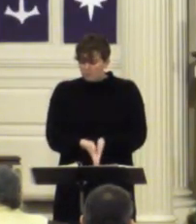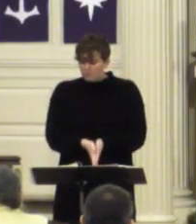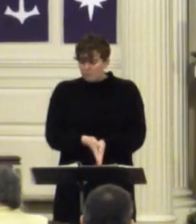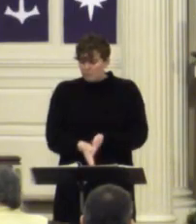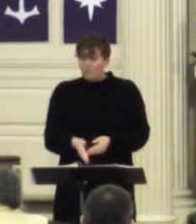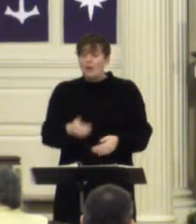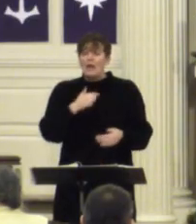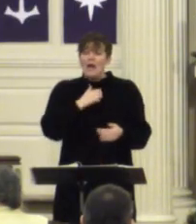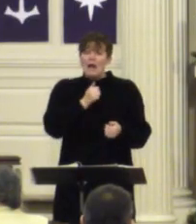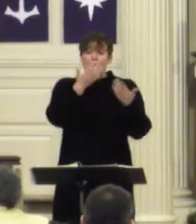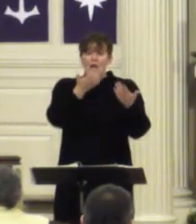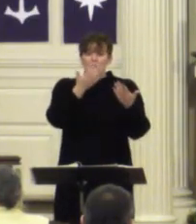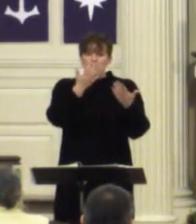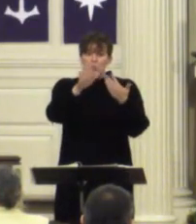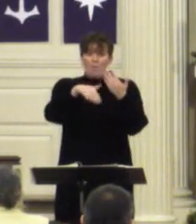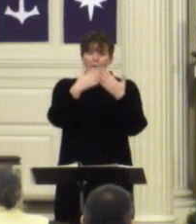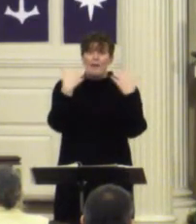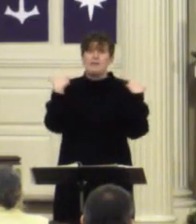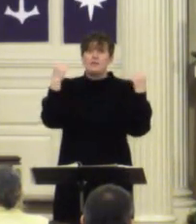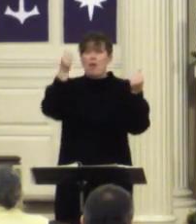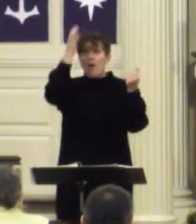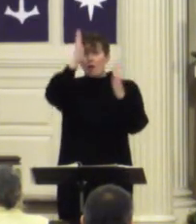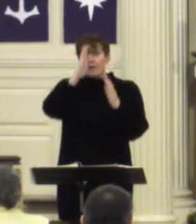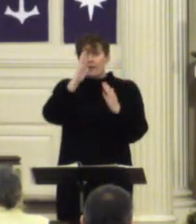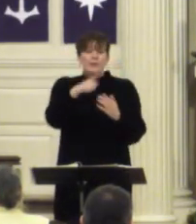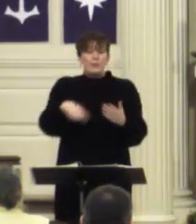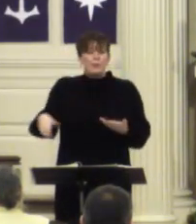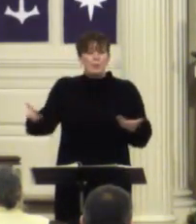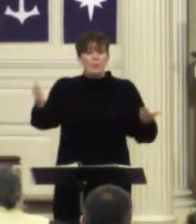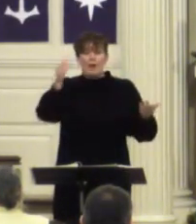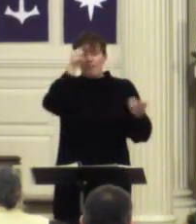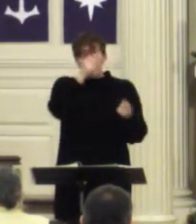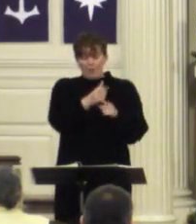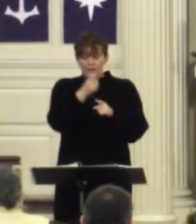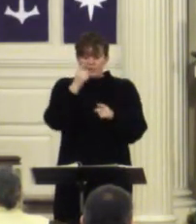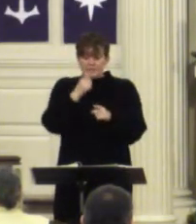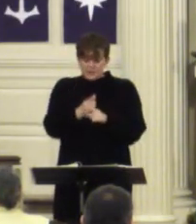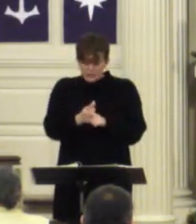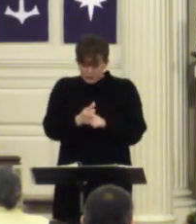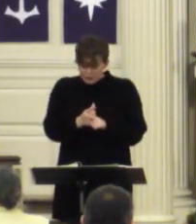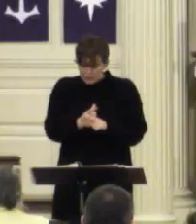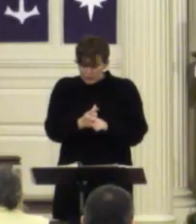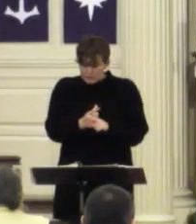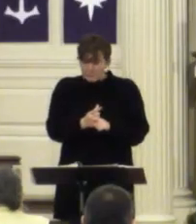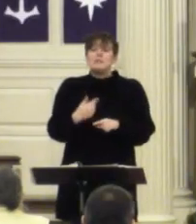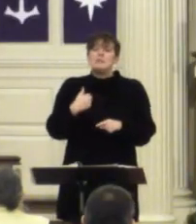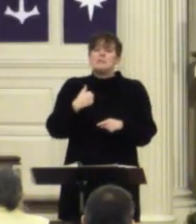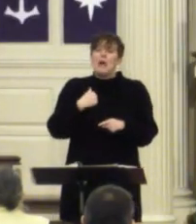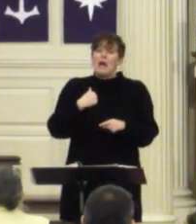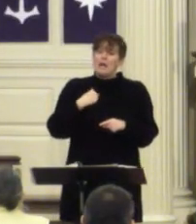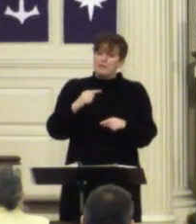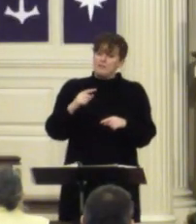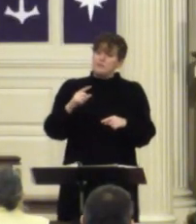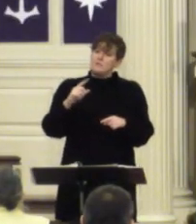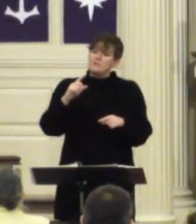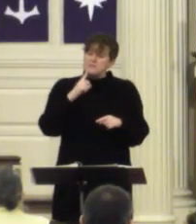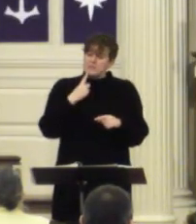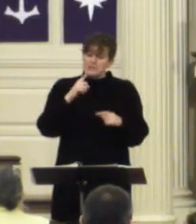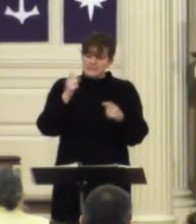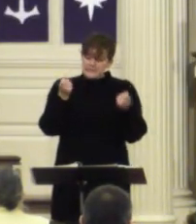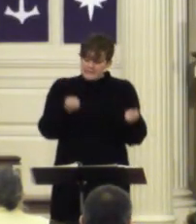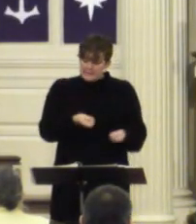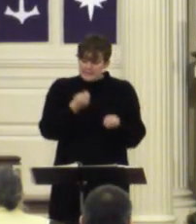I confess to Almighty God and to you, my brothers and sisters, that I have greatly